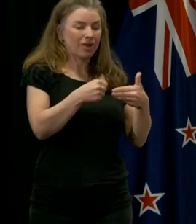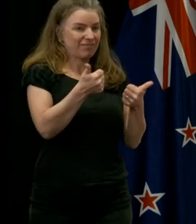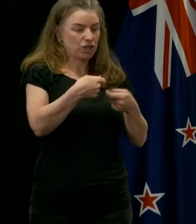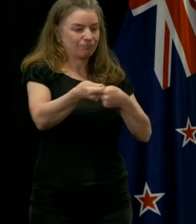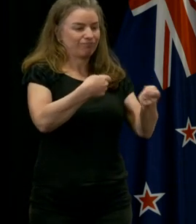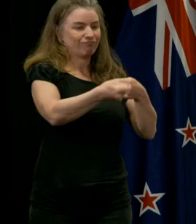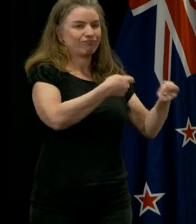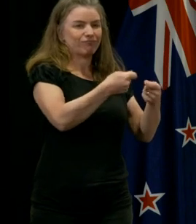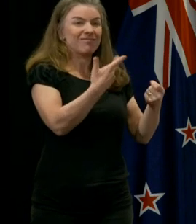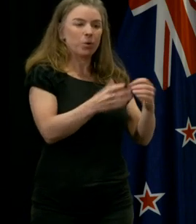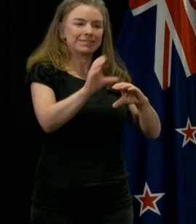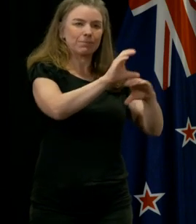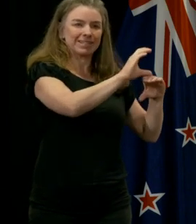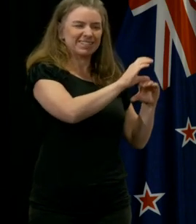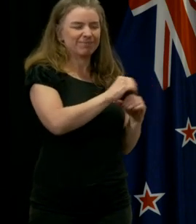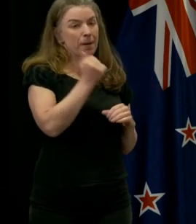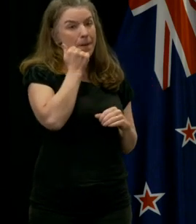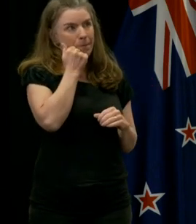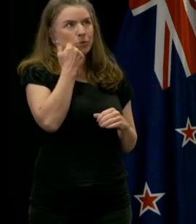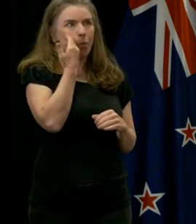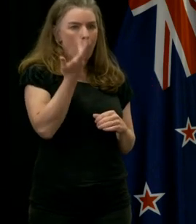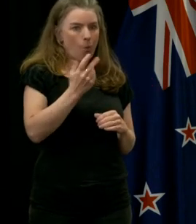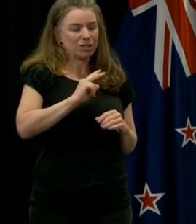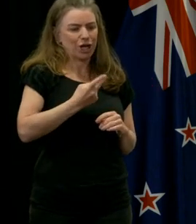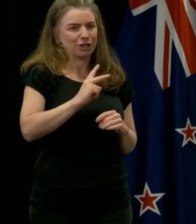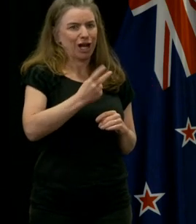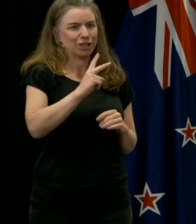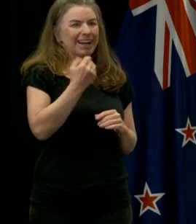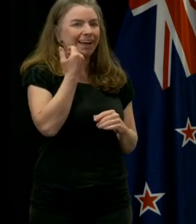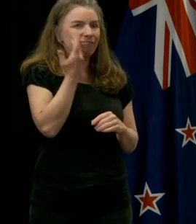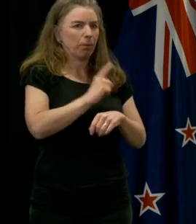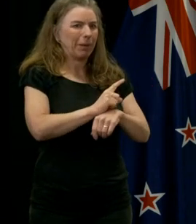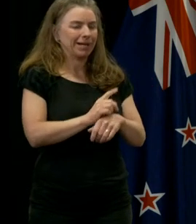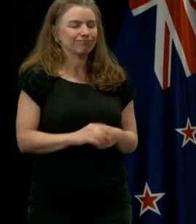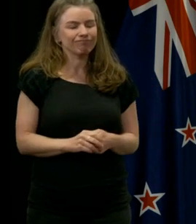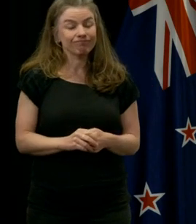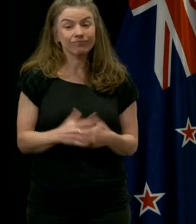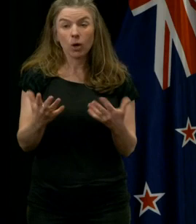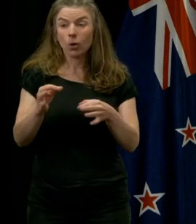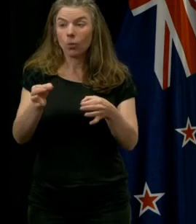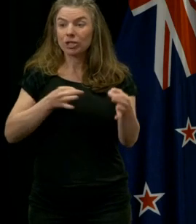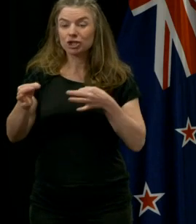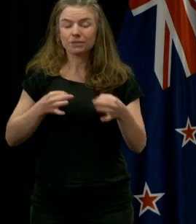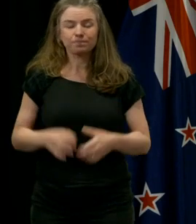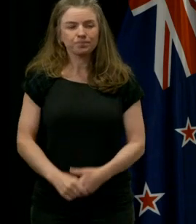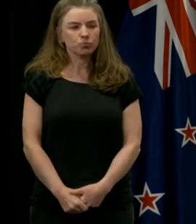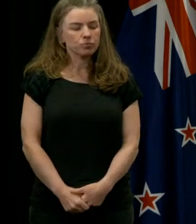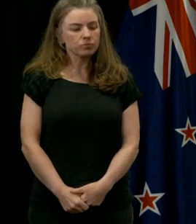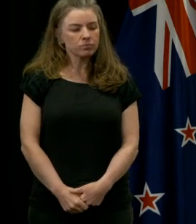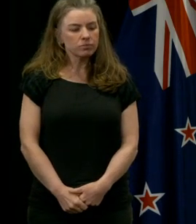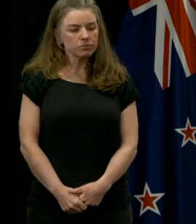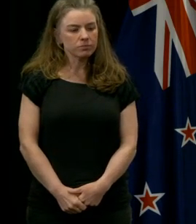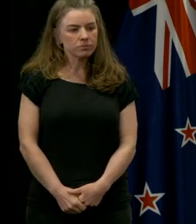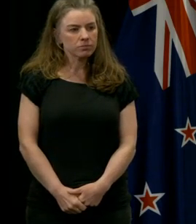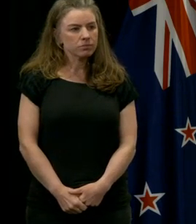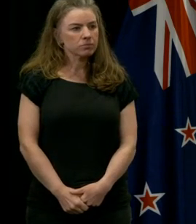And obviously, these numbers move every single moment. All right, we're happy to take questions. Have you made any decisions around